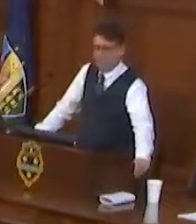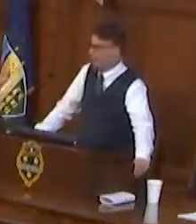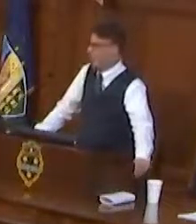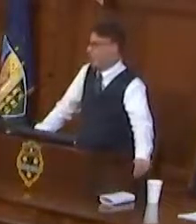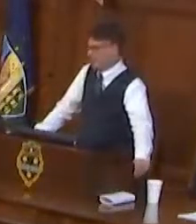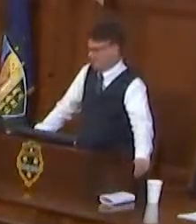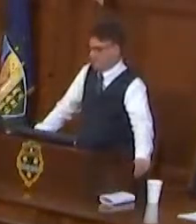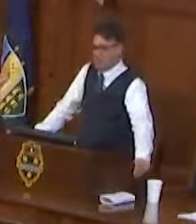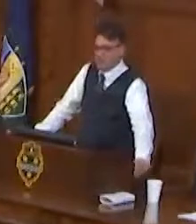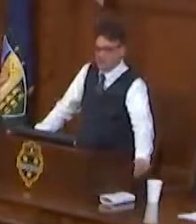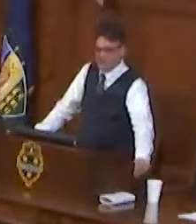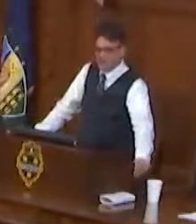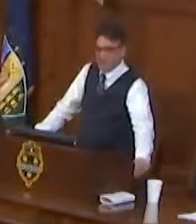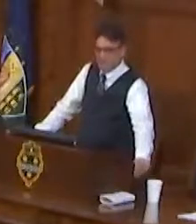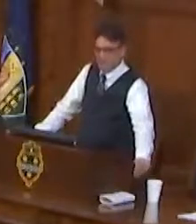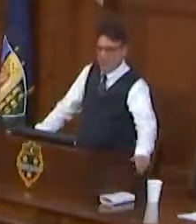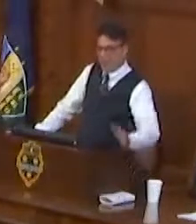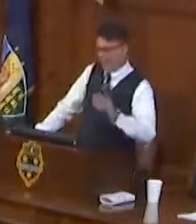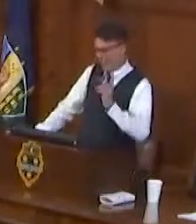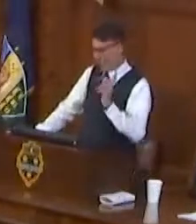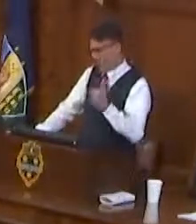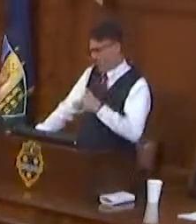please? Second. Second. It's